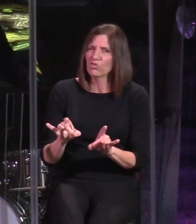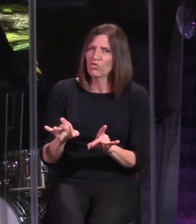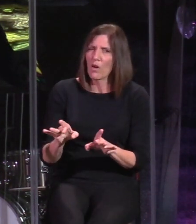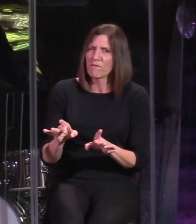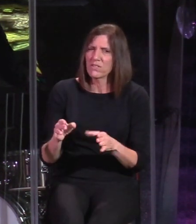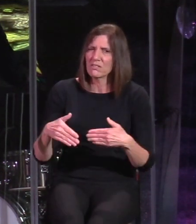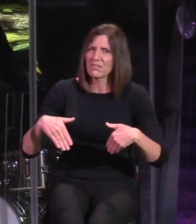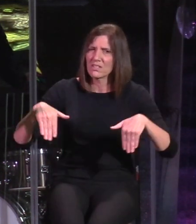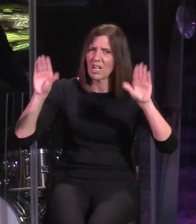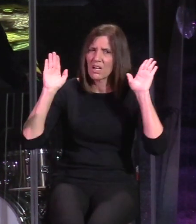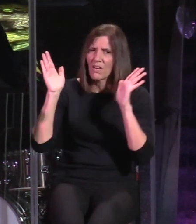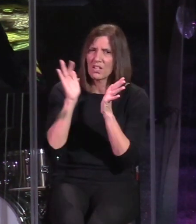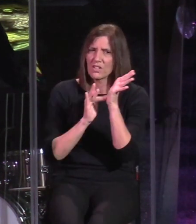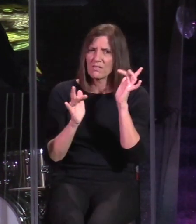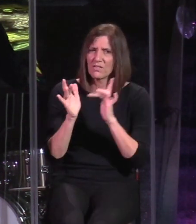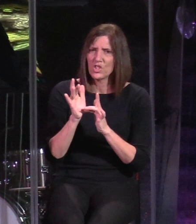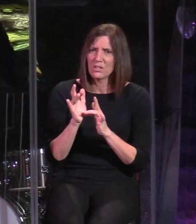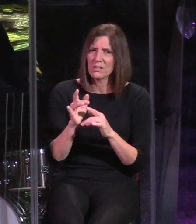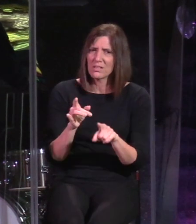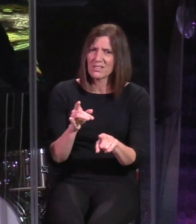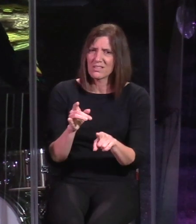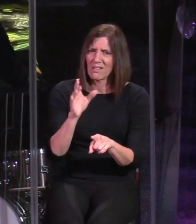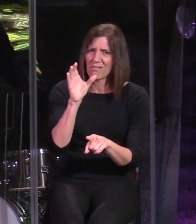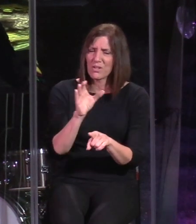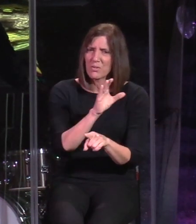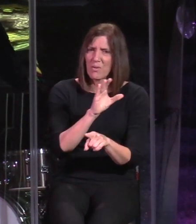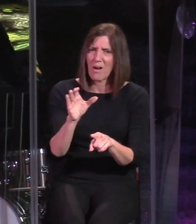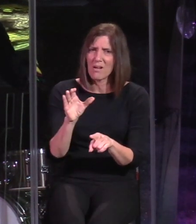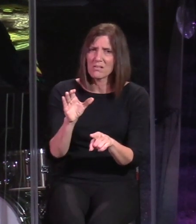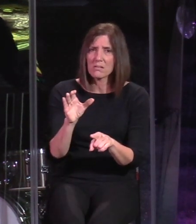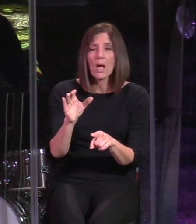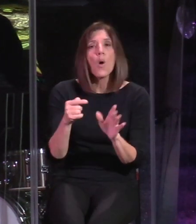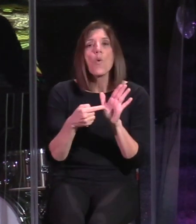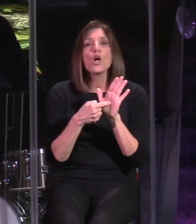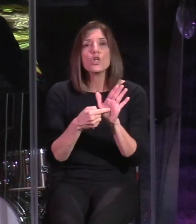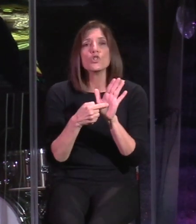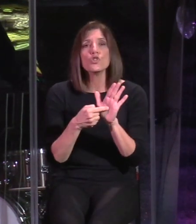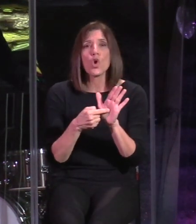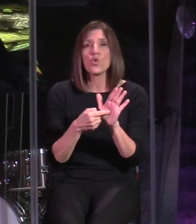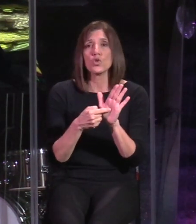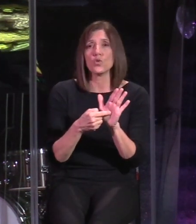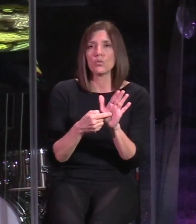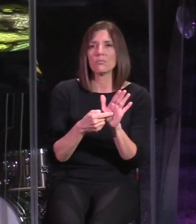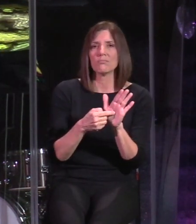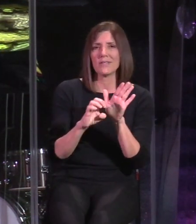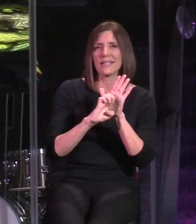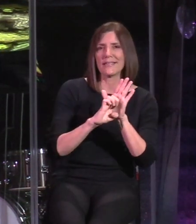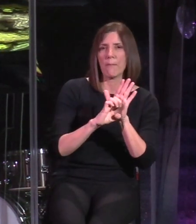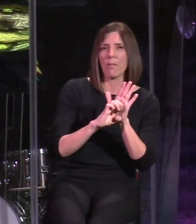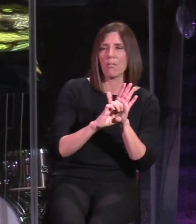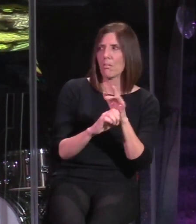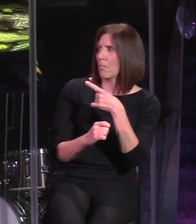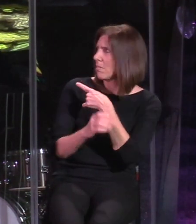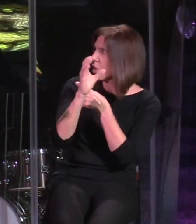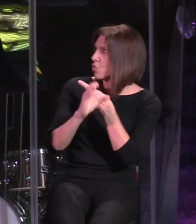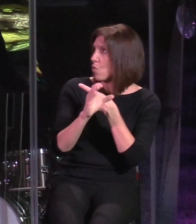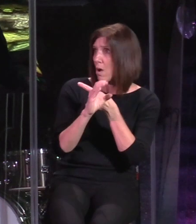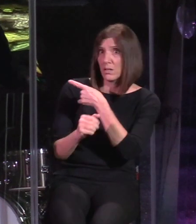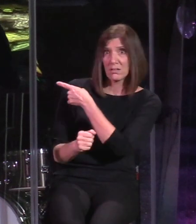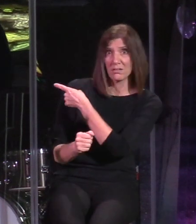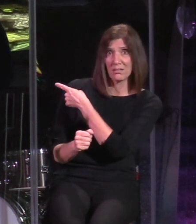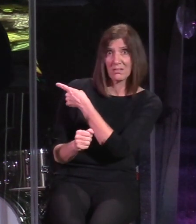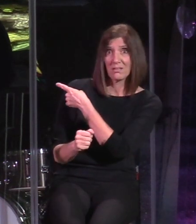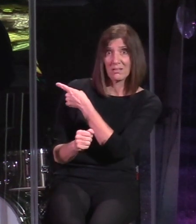tonight, I'd like to drive home this point with an illustration. Now you may have noticed there's a cross in the background. It's